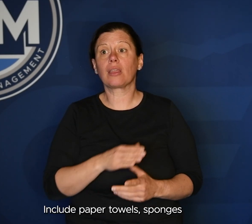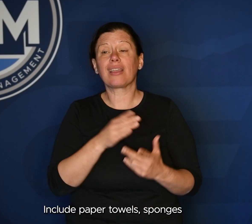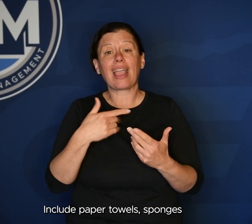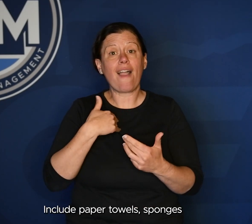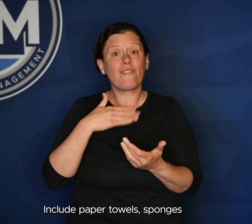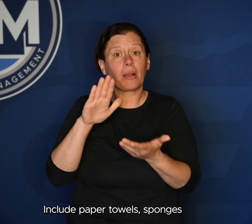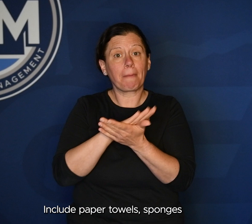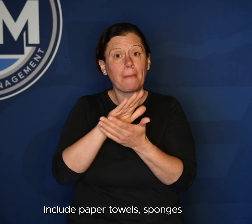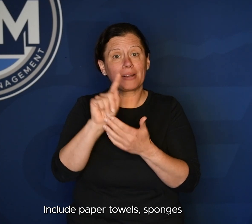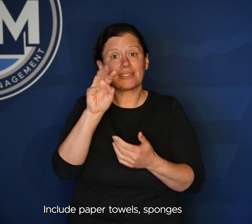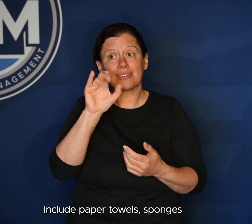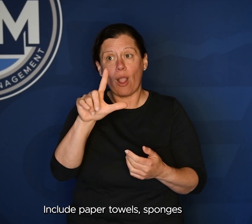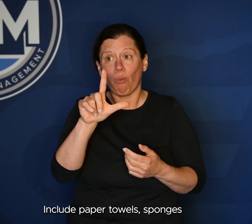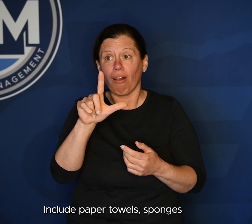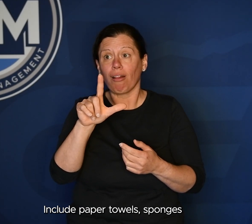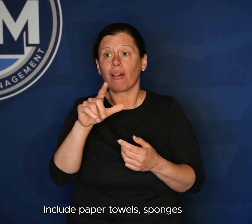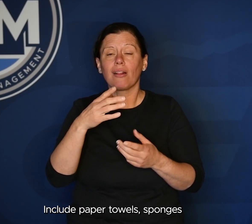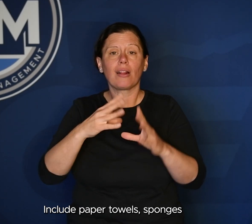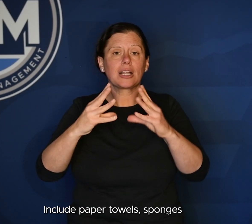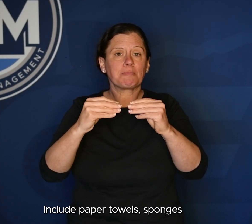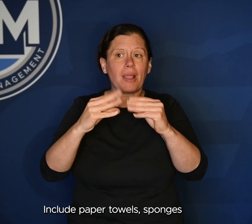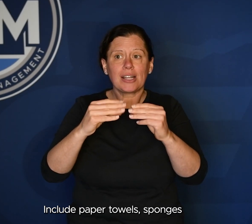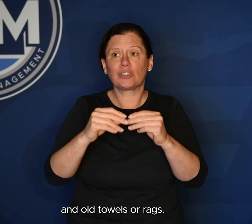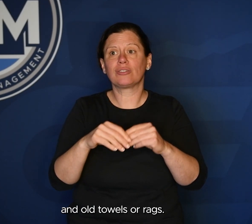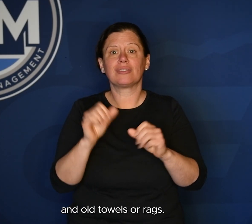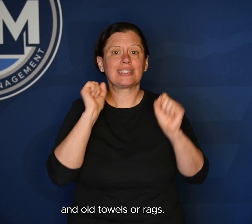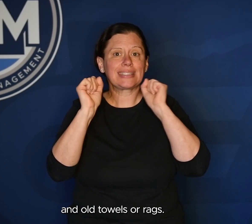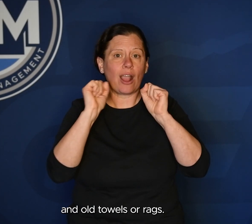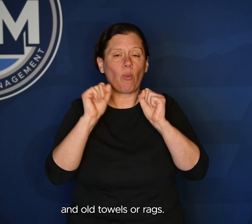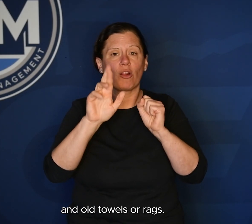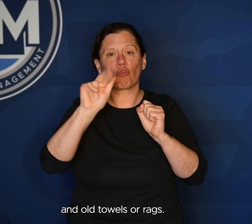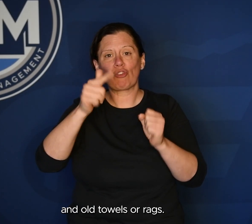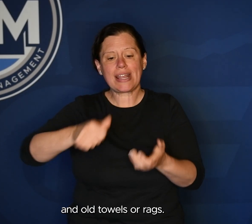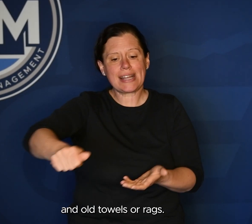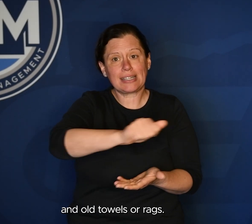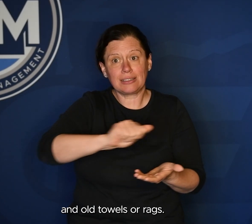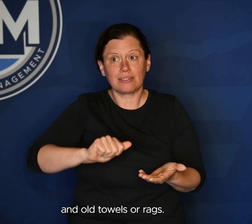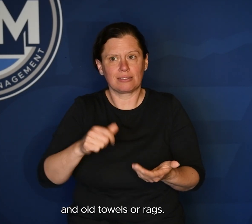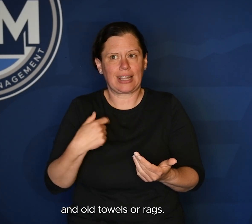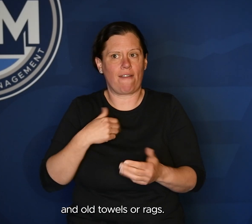Include paper towels, sponges, and old towels or rags.